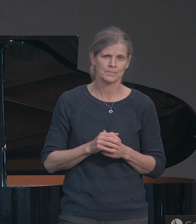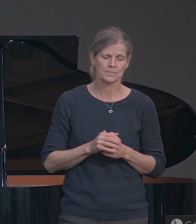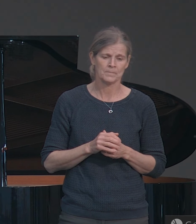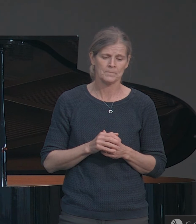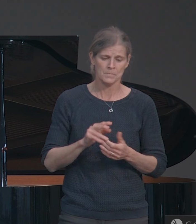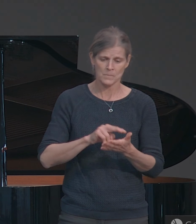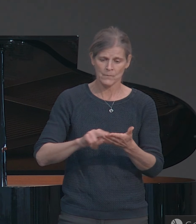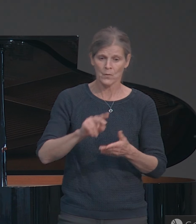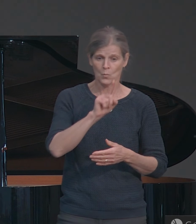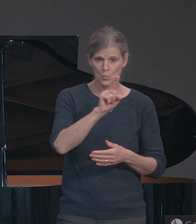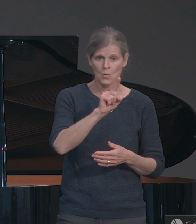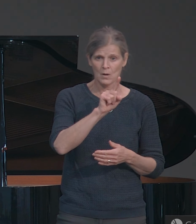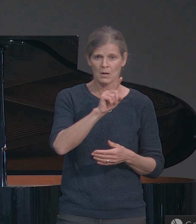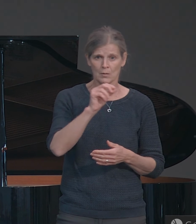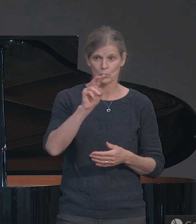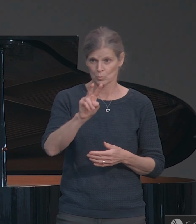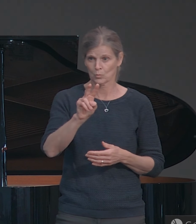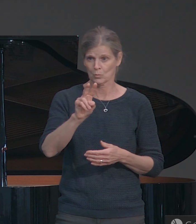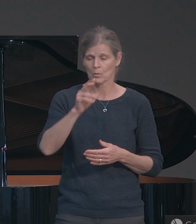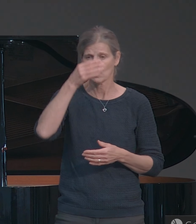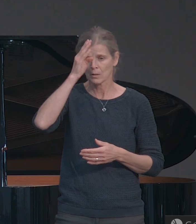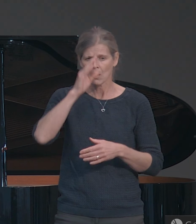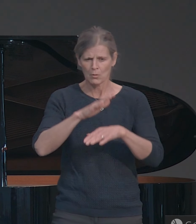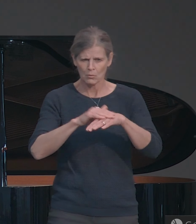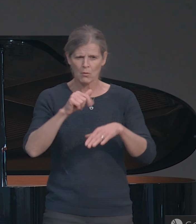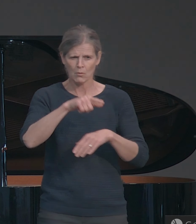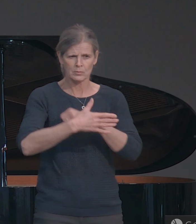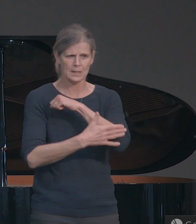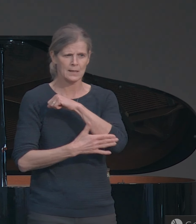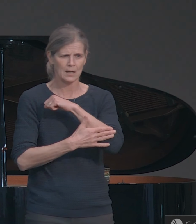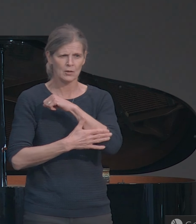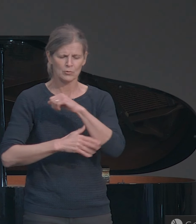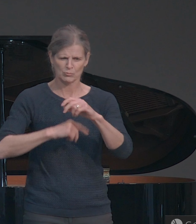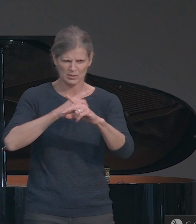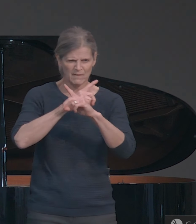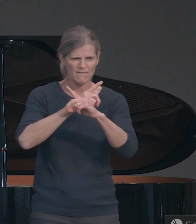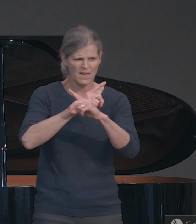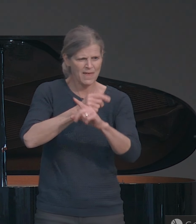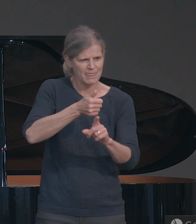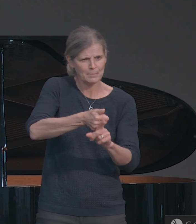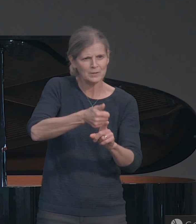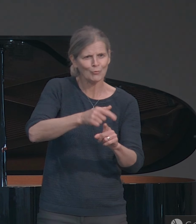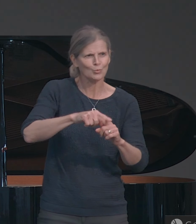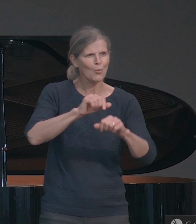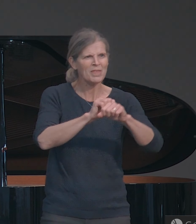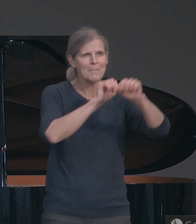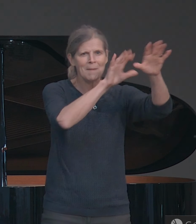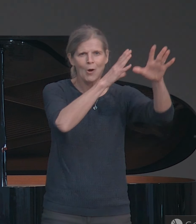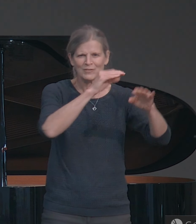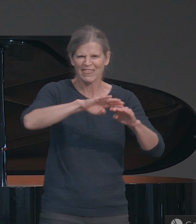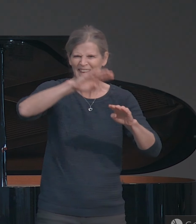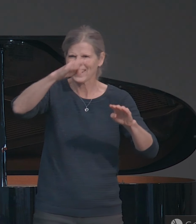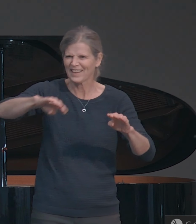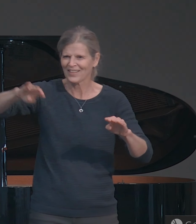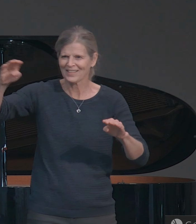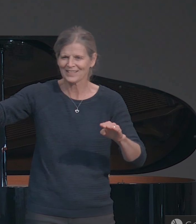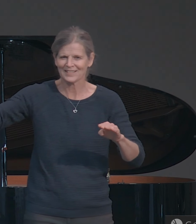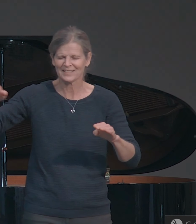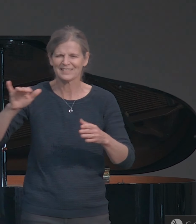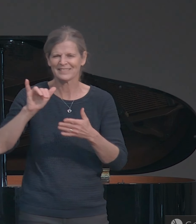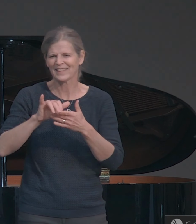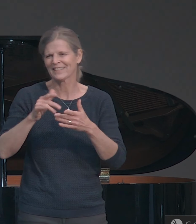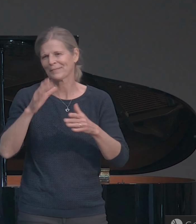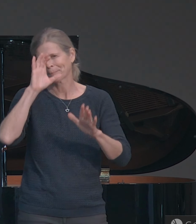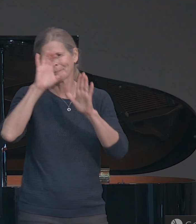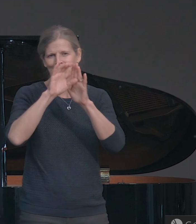In verses 1 and 2, God calls the nation to defend herself to the mountains and the hills. It's figurative